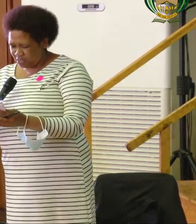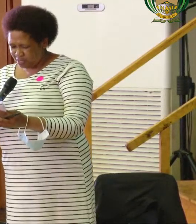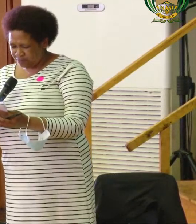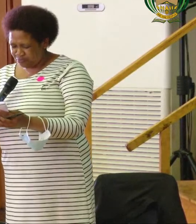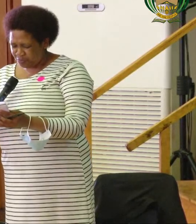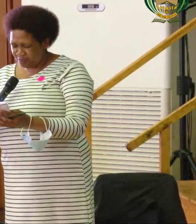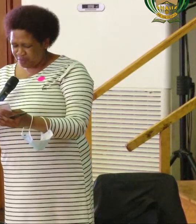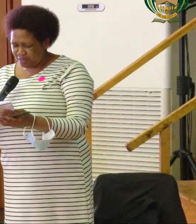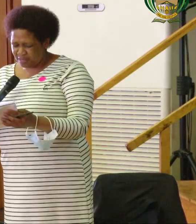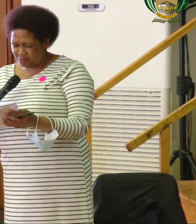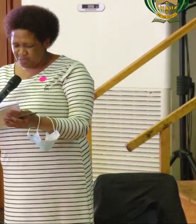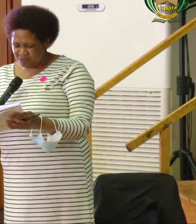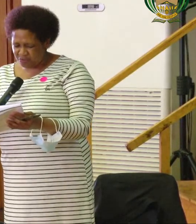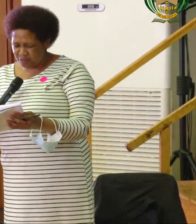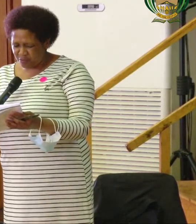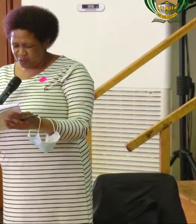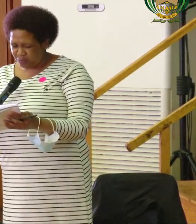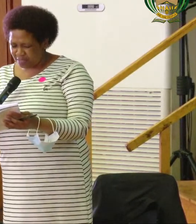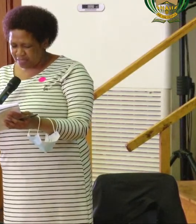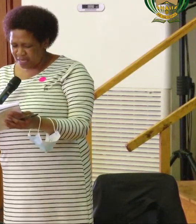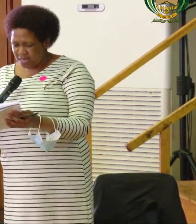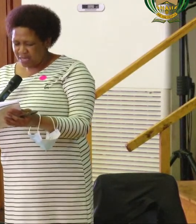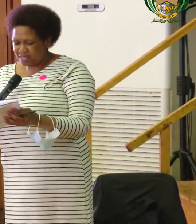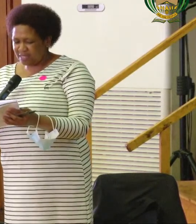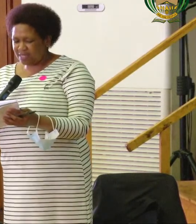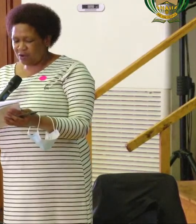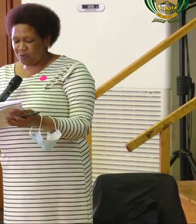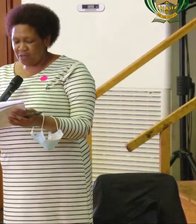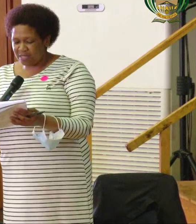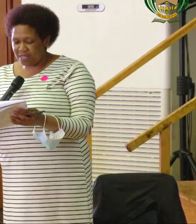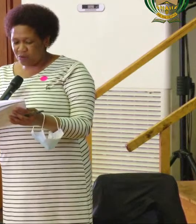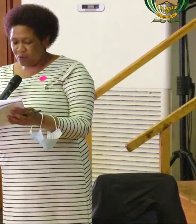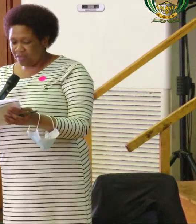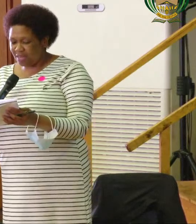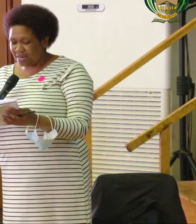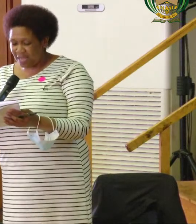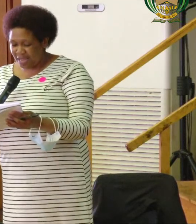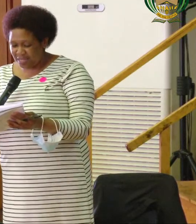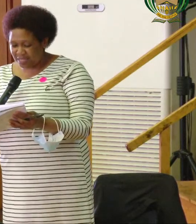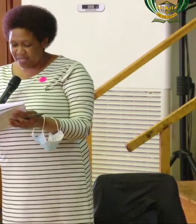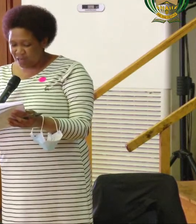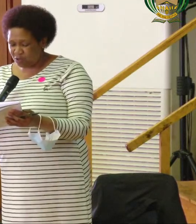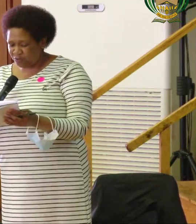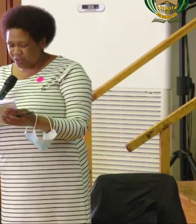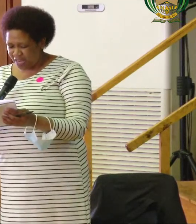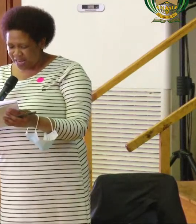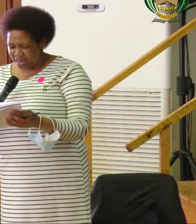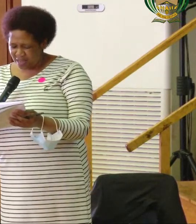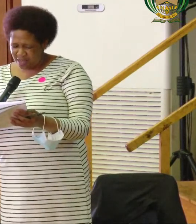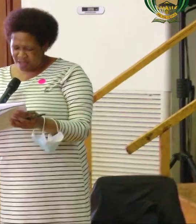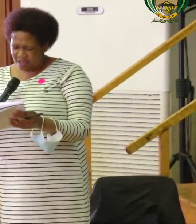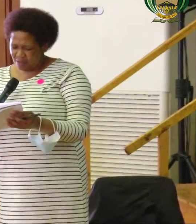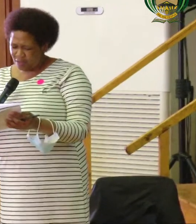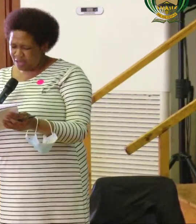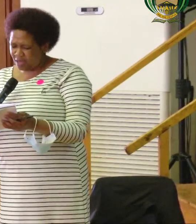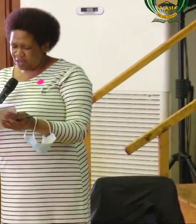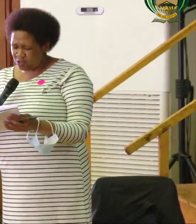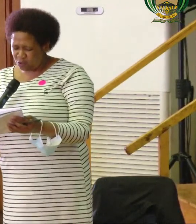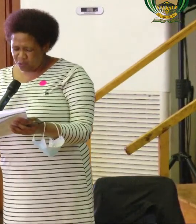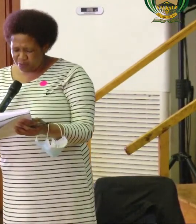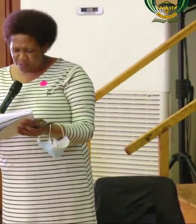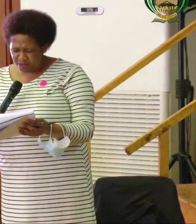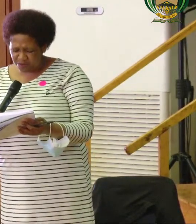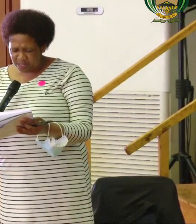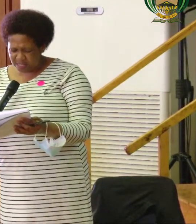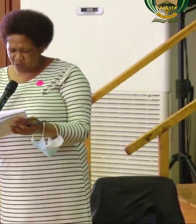cannot get meaningful employment. He says the community, when they react out of anger, they are